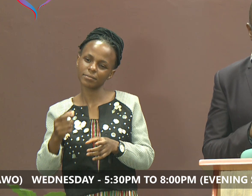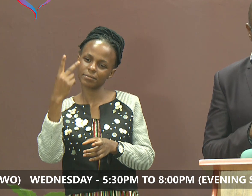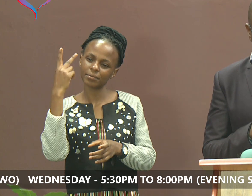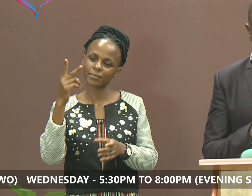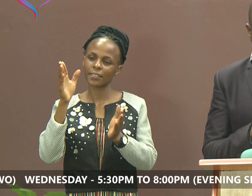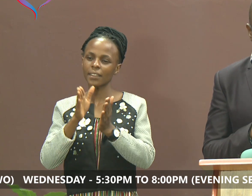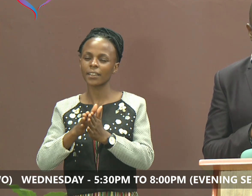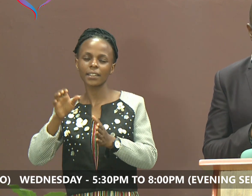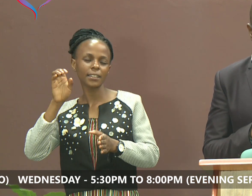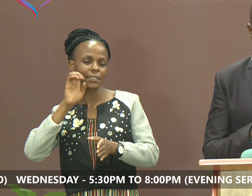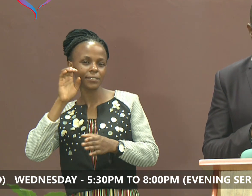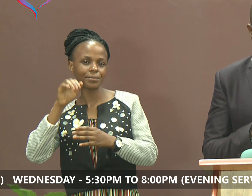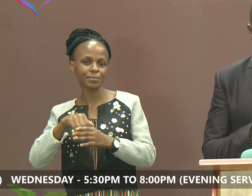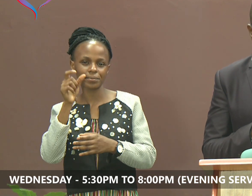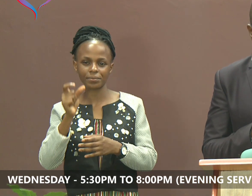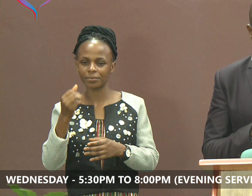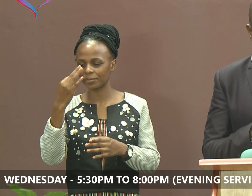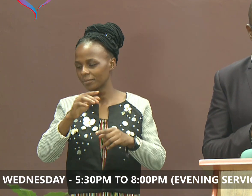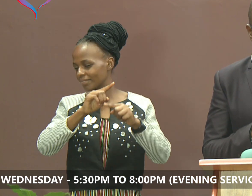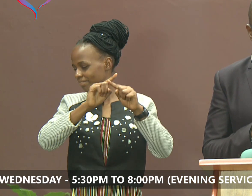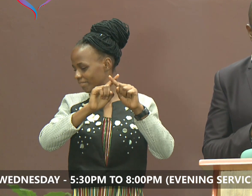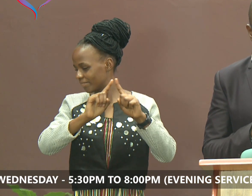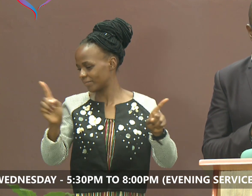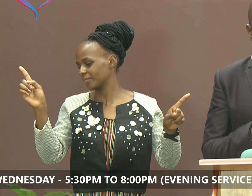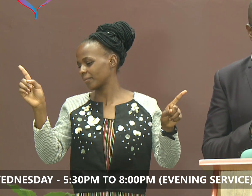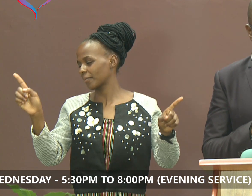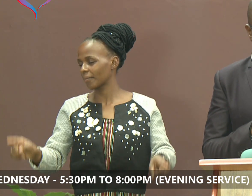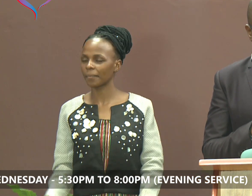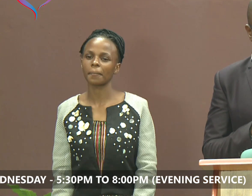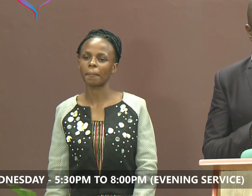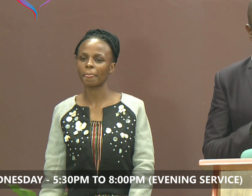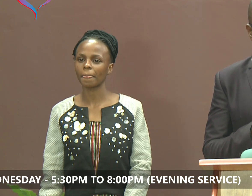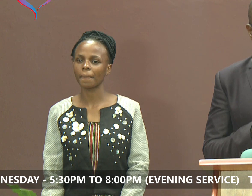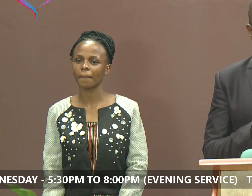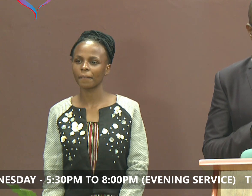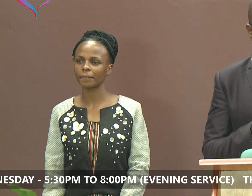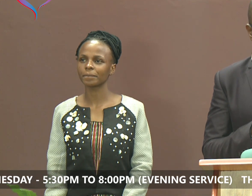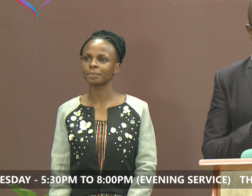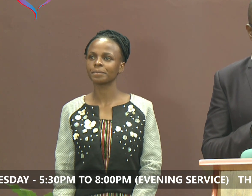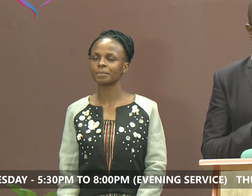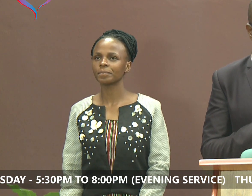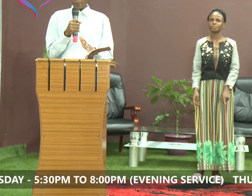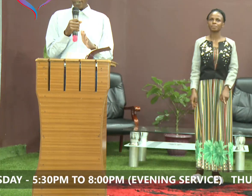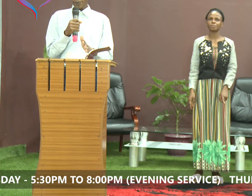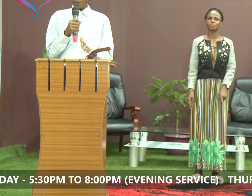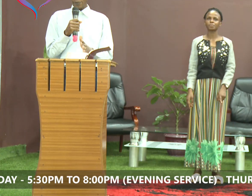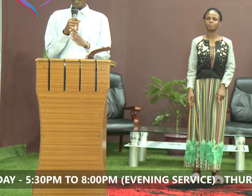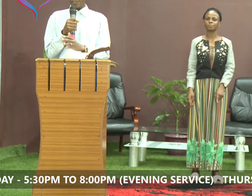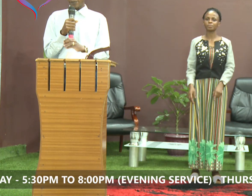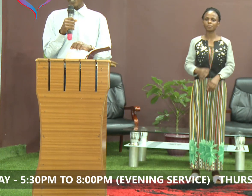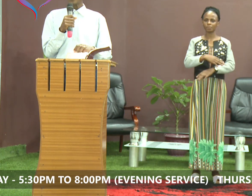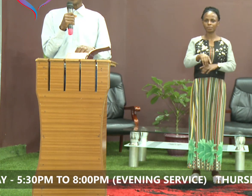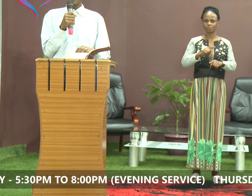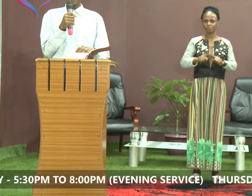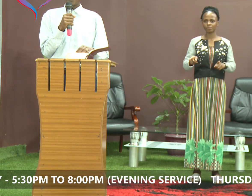Adam of chapter 2 is very different from the Adam of chapter 3. Likewise, the Eve of chapter 2 is very different from the